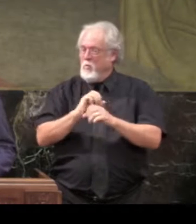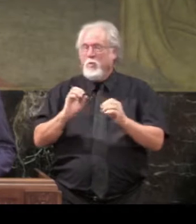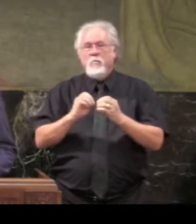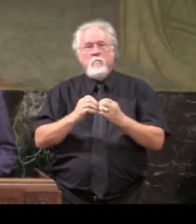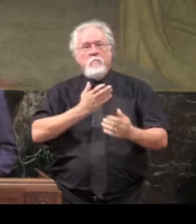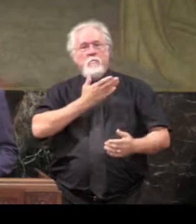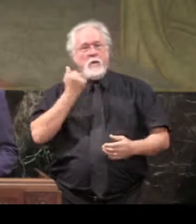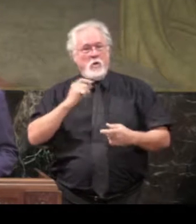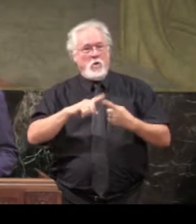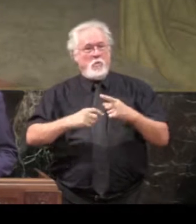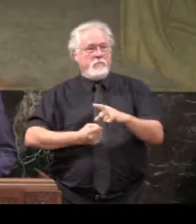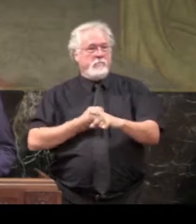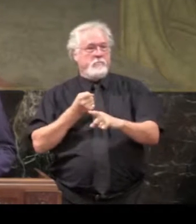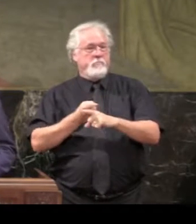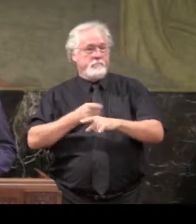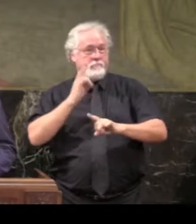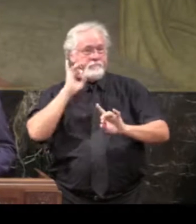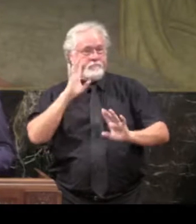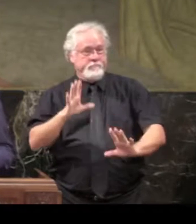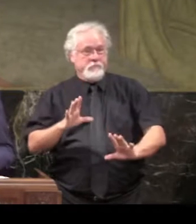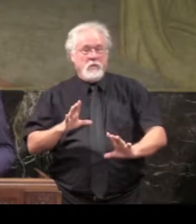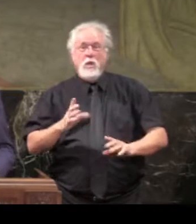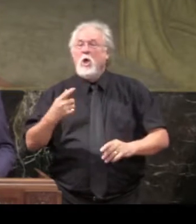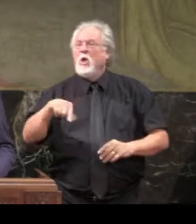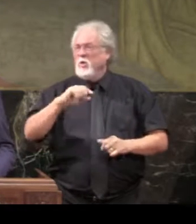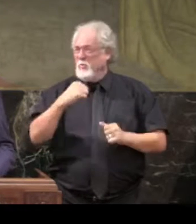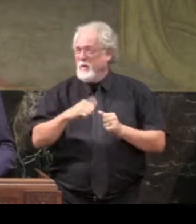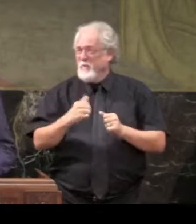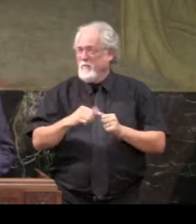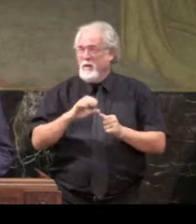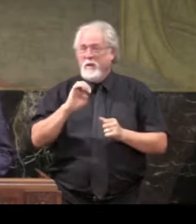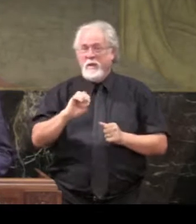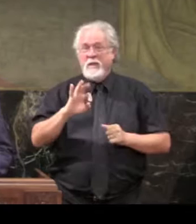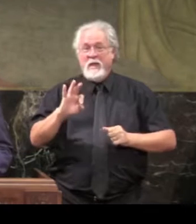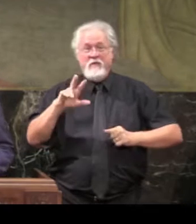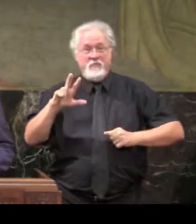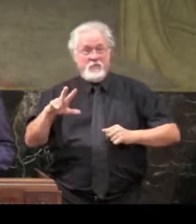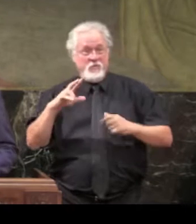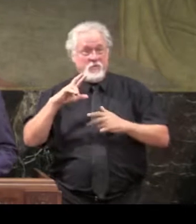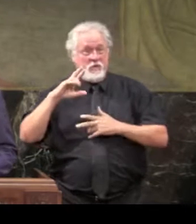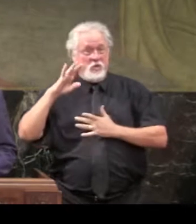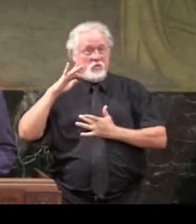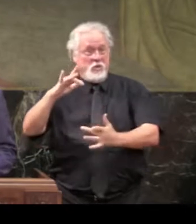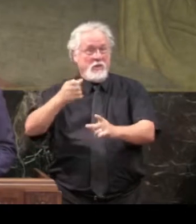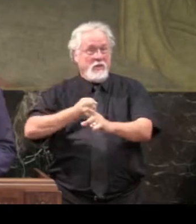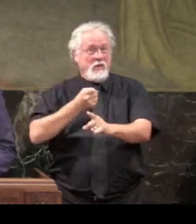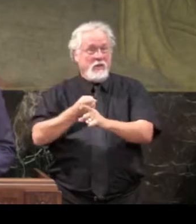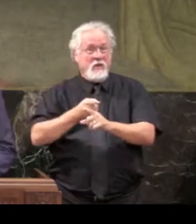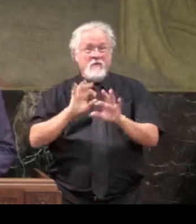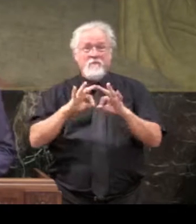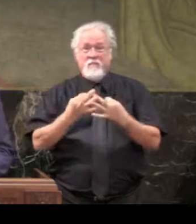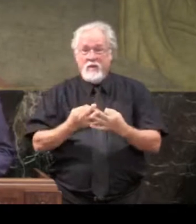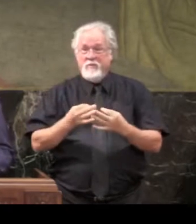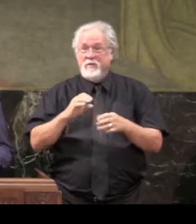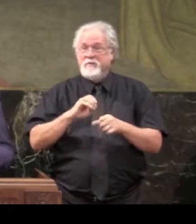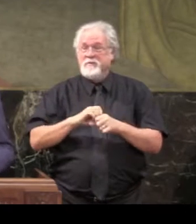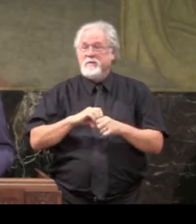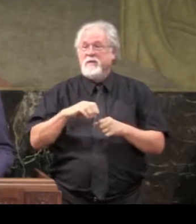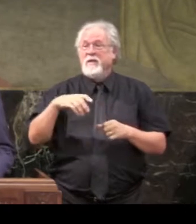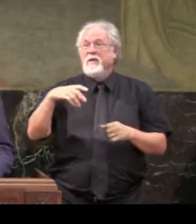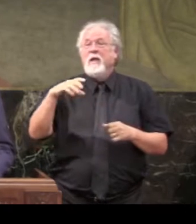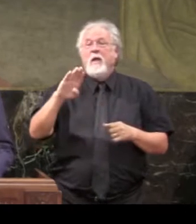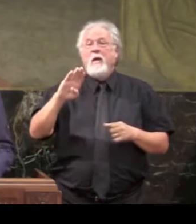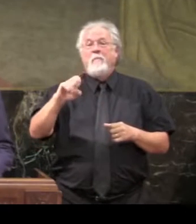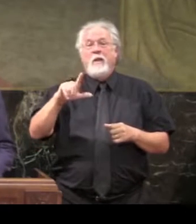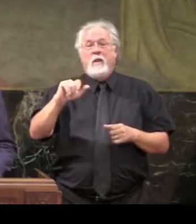when disasters occur. You all remember the EF3 tornado that hit the families and communities in Paincourtville and